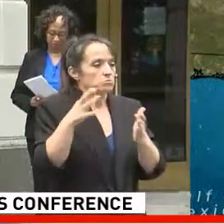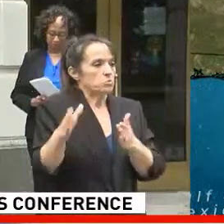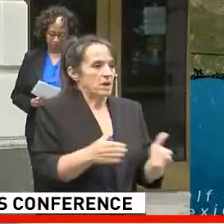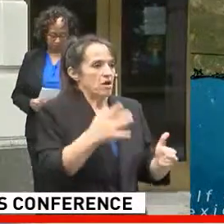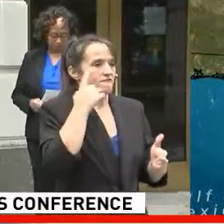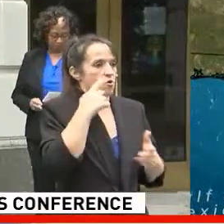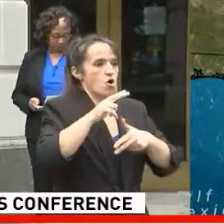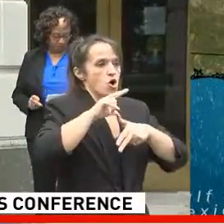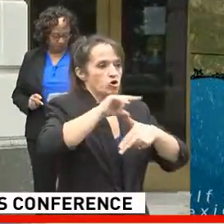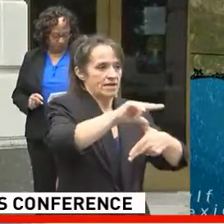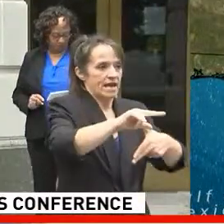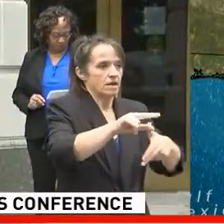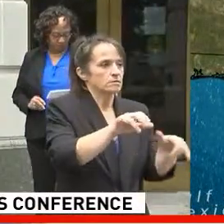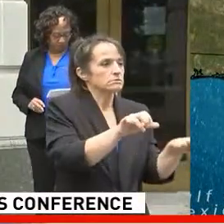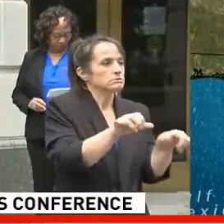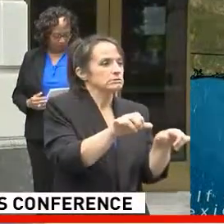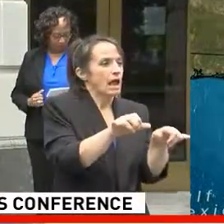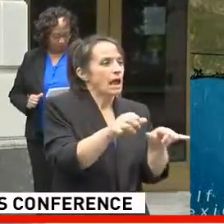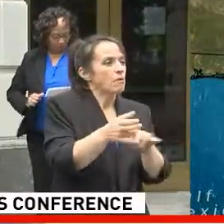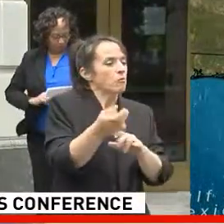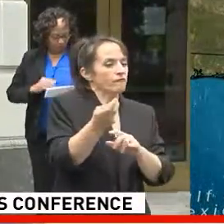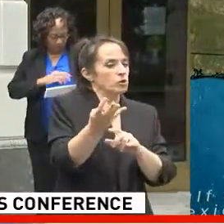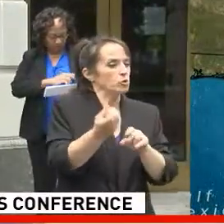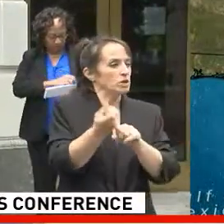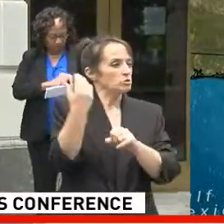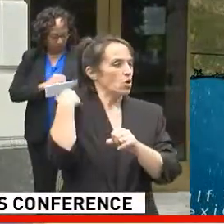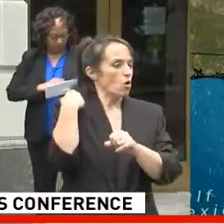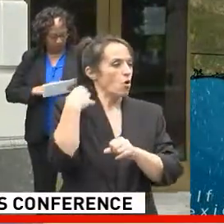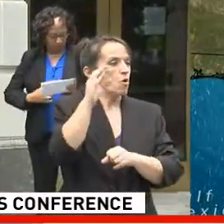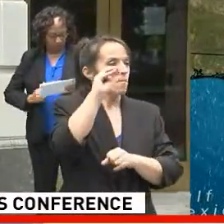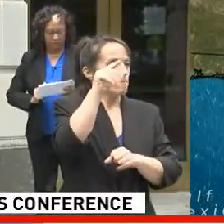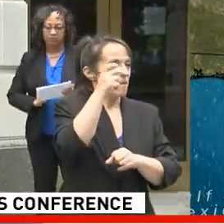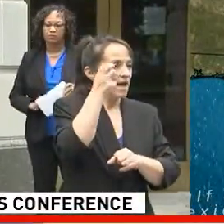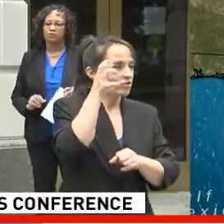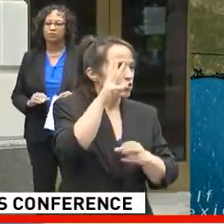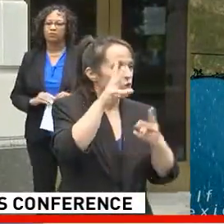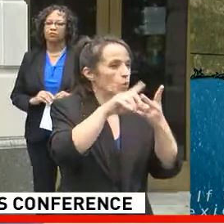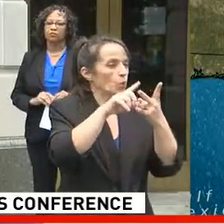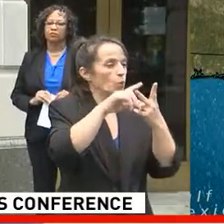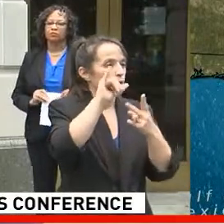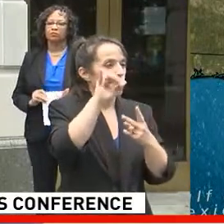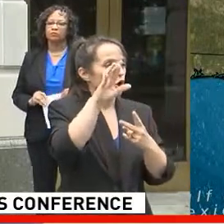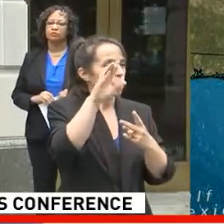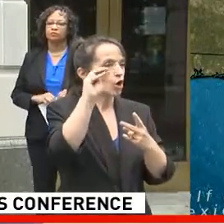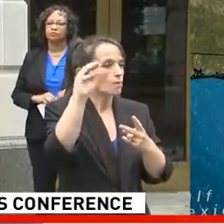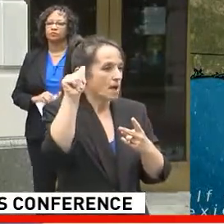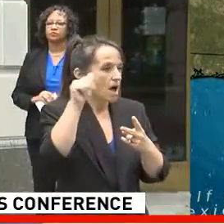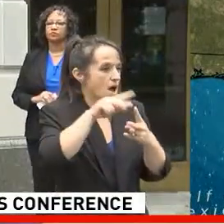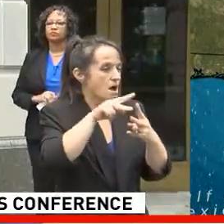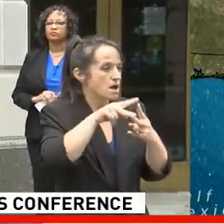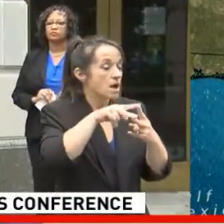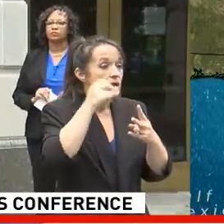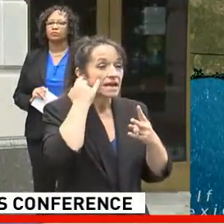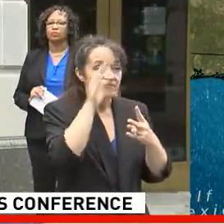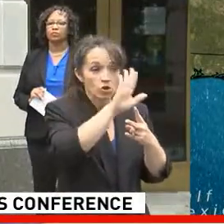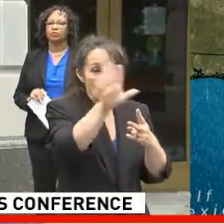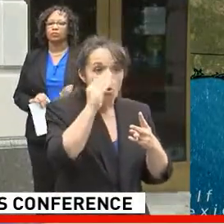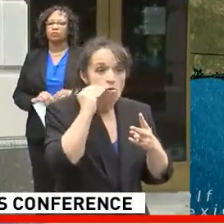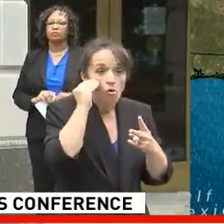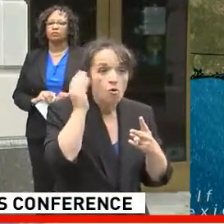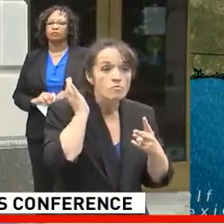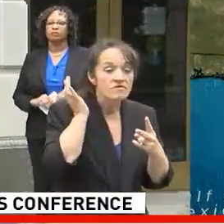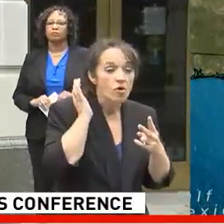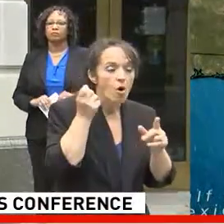reminiscent of what we saw with Hurricane Irma, Hurricane Matthew. So especially if you had effects from those storms in the